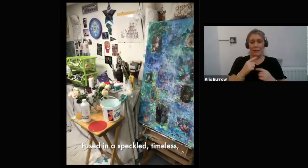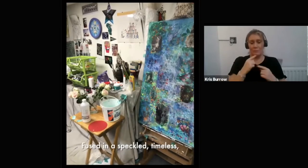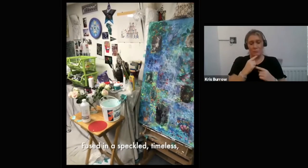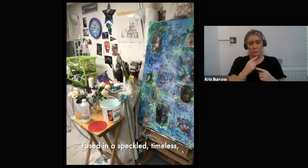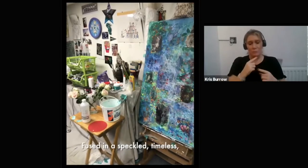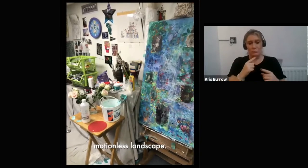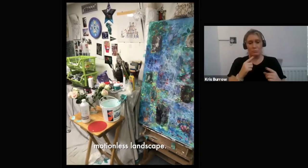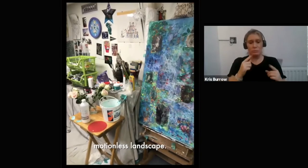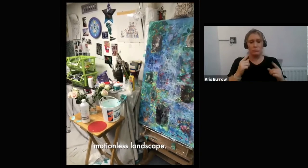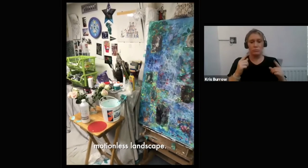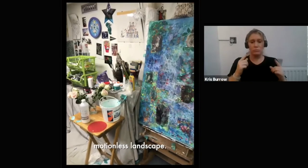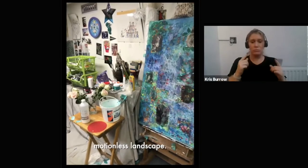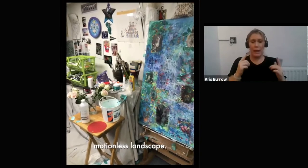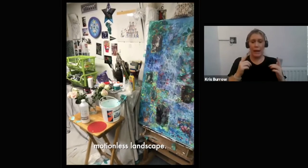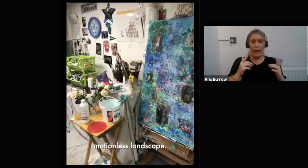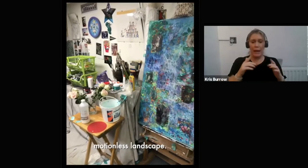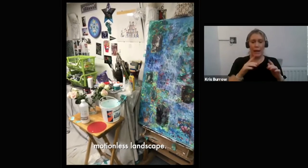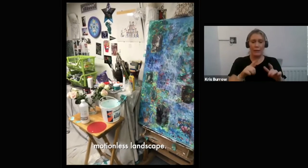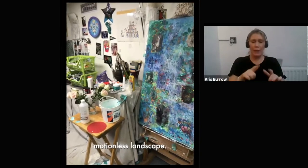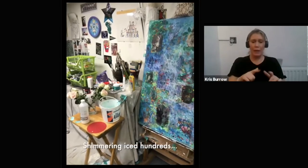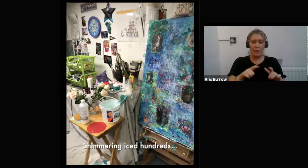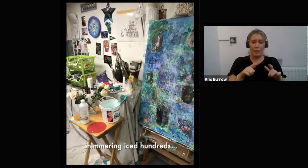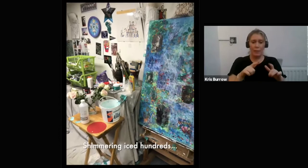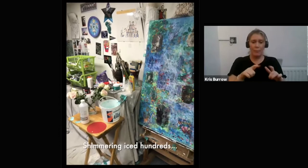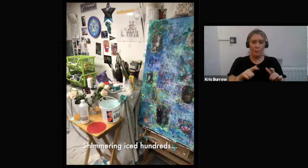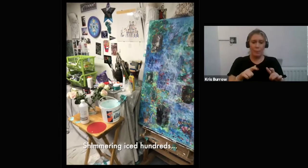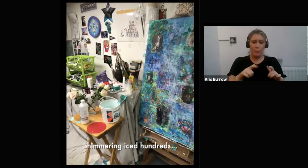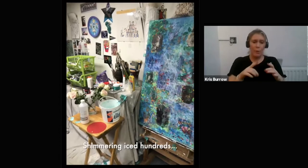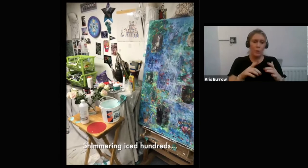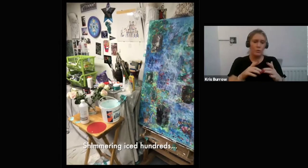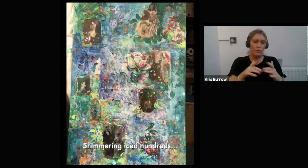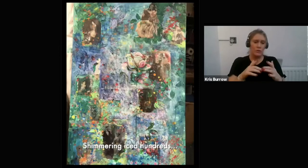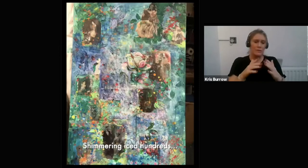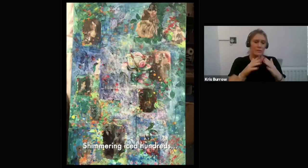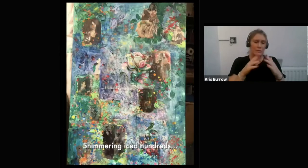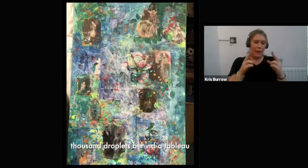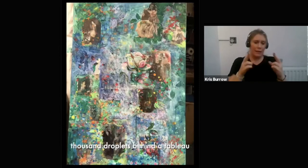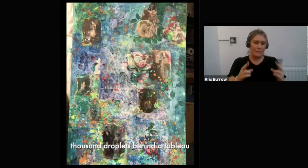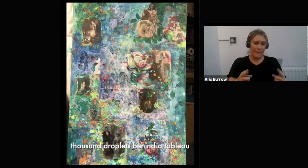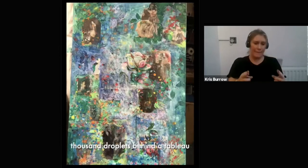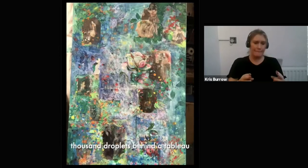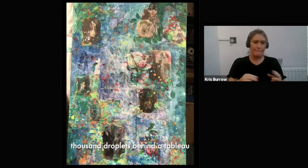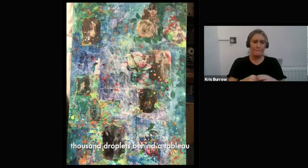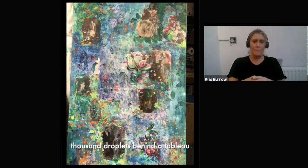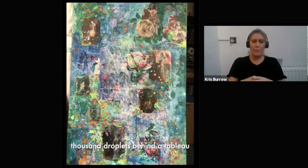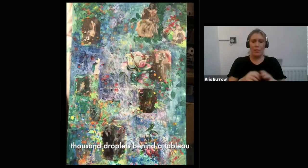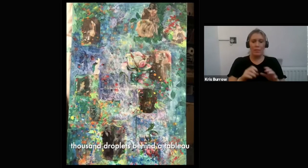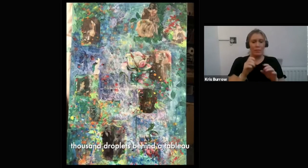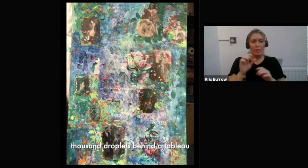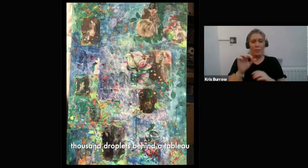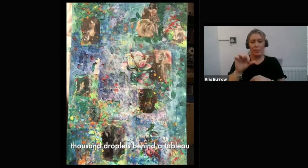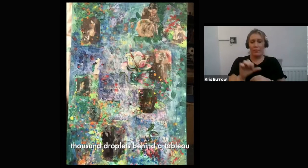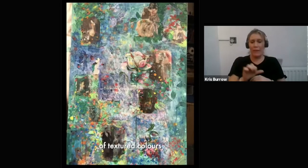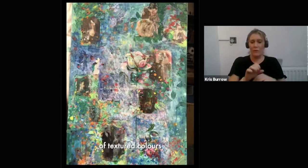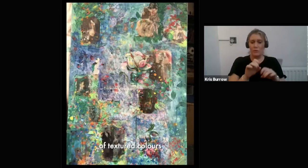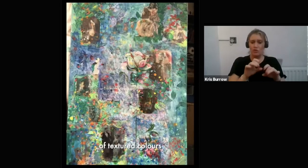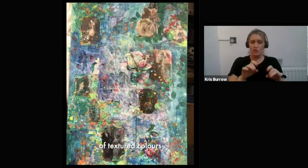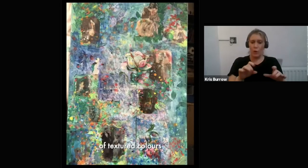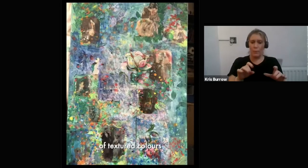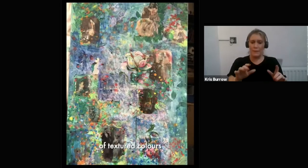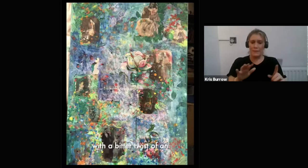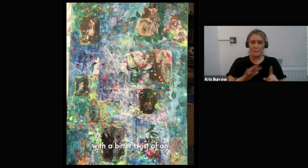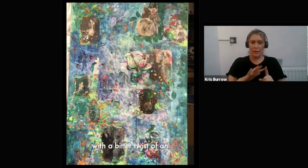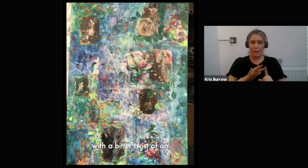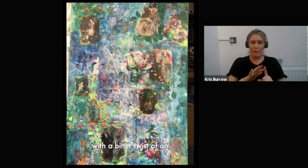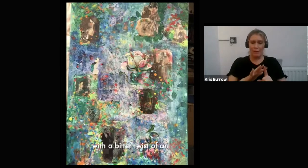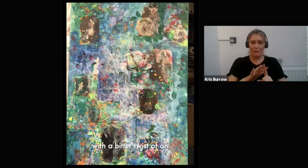speckled, timeless, motionless landscape, shimmering iced hundreds, thousand droplets behind a tableau of textured